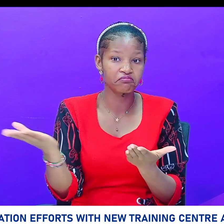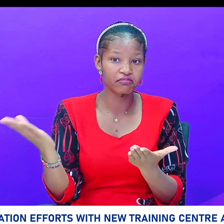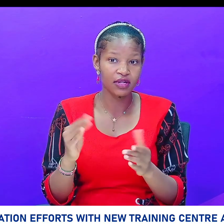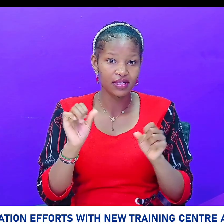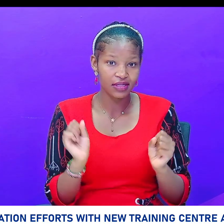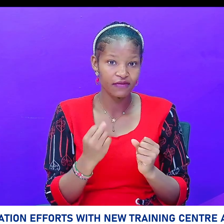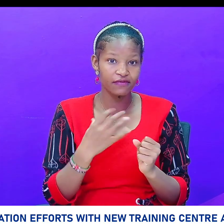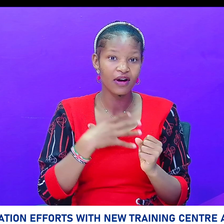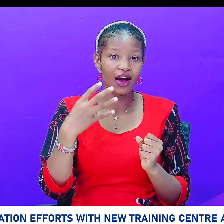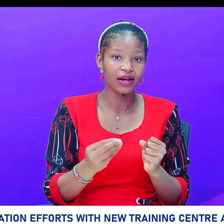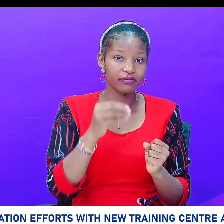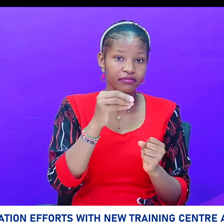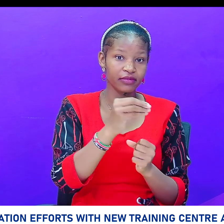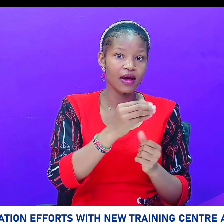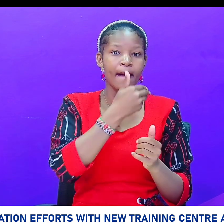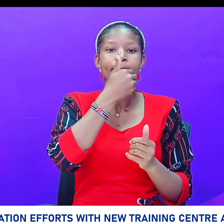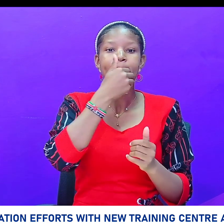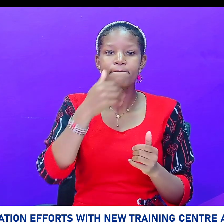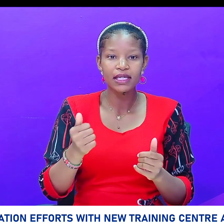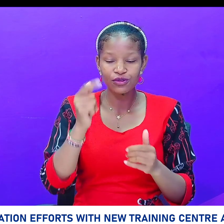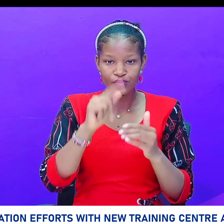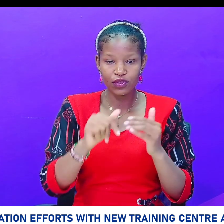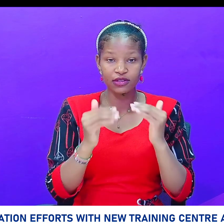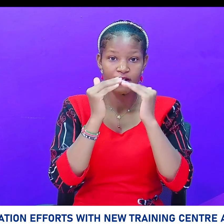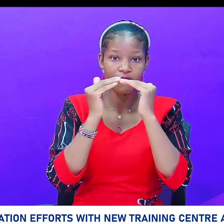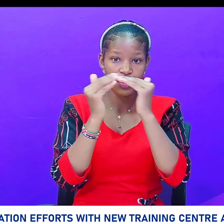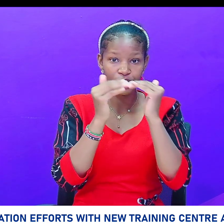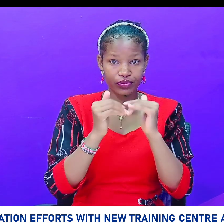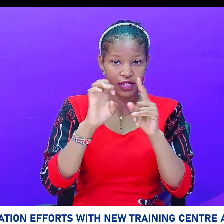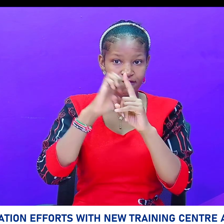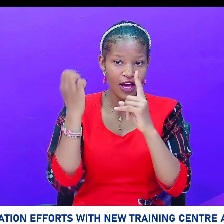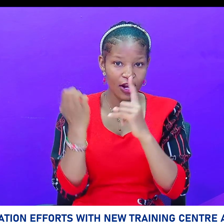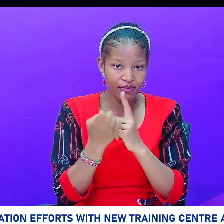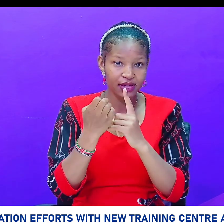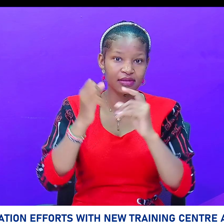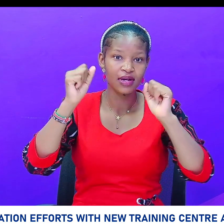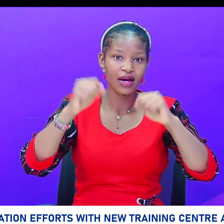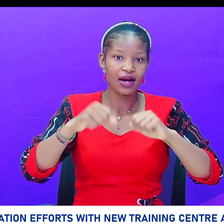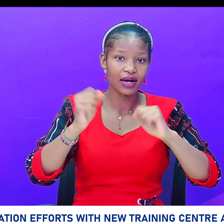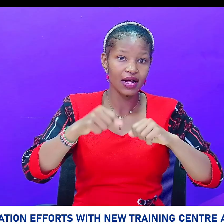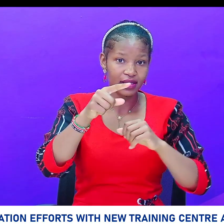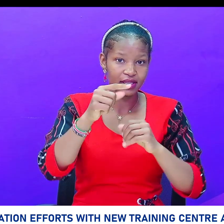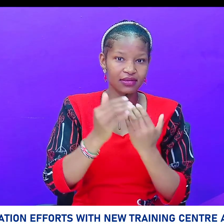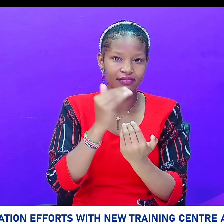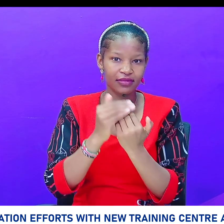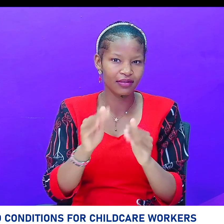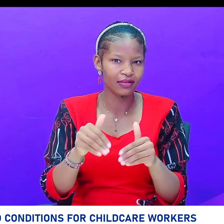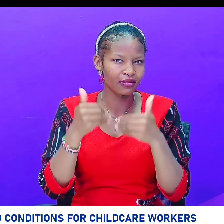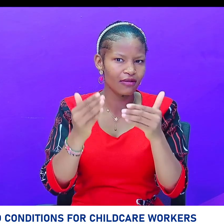workplaces for domestic employees. They argue that safer and better equipped environments enable